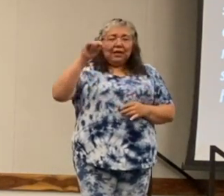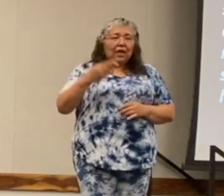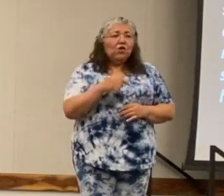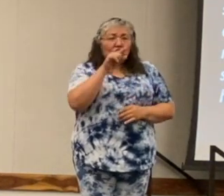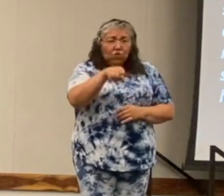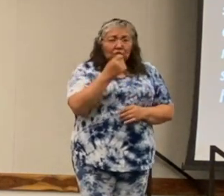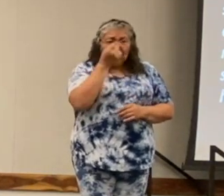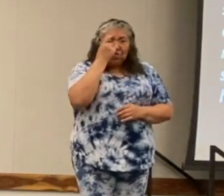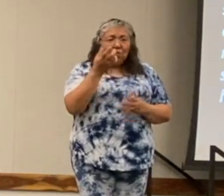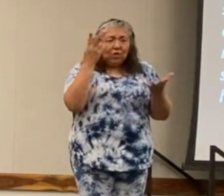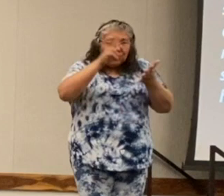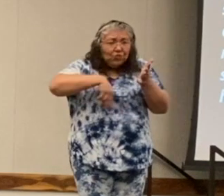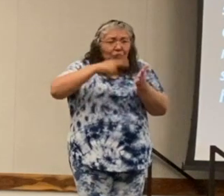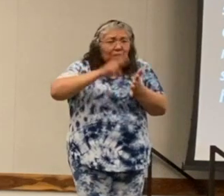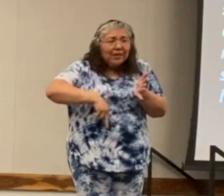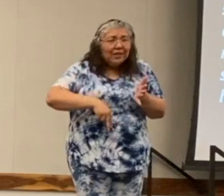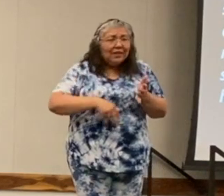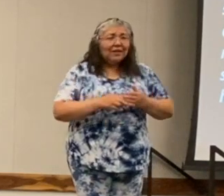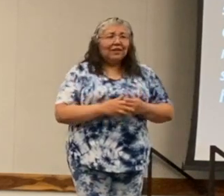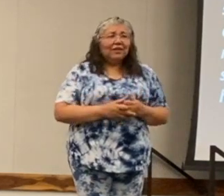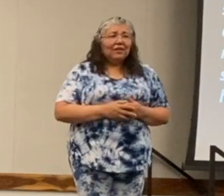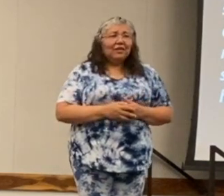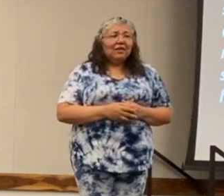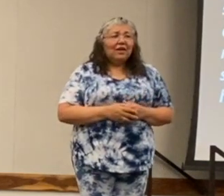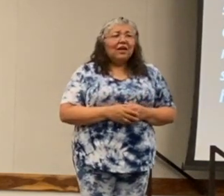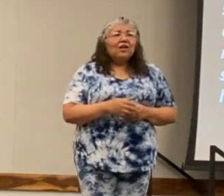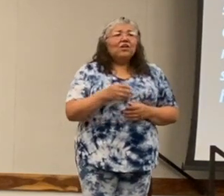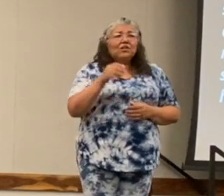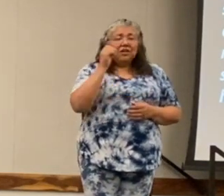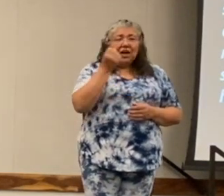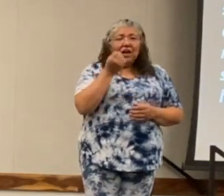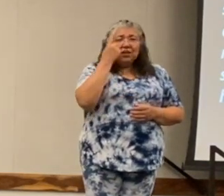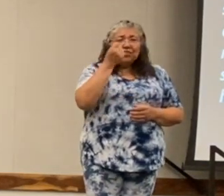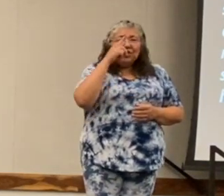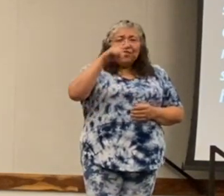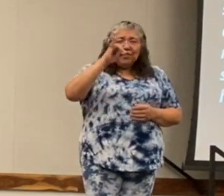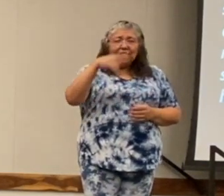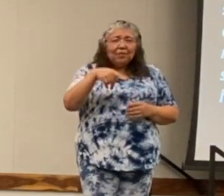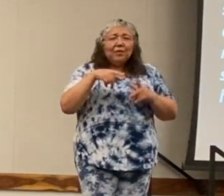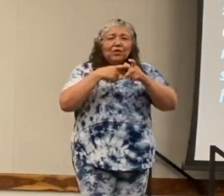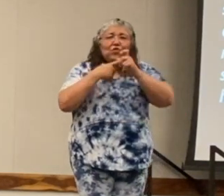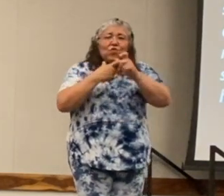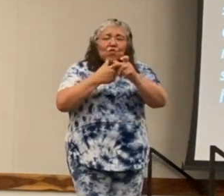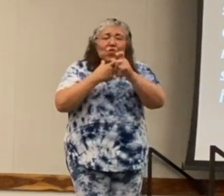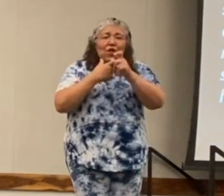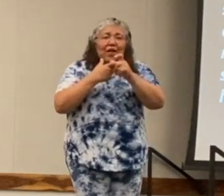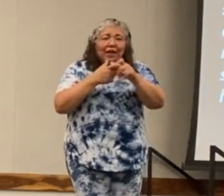understand what you're reading? Understand that Philip is running next